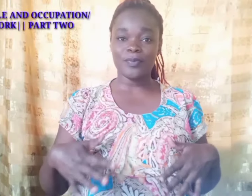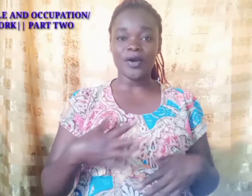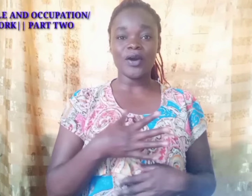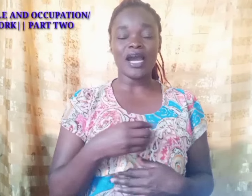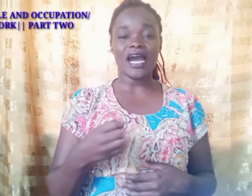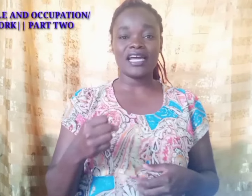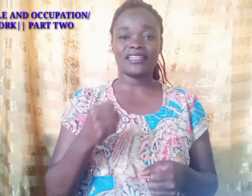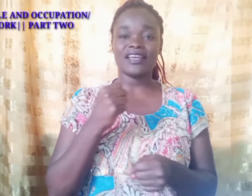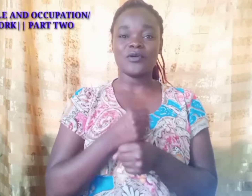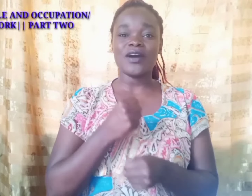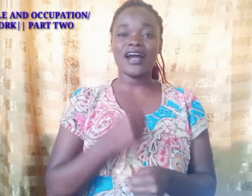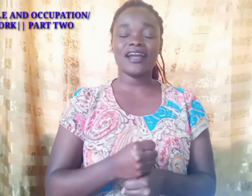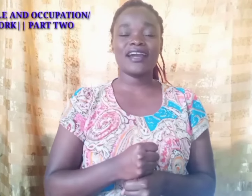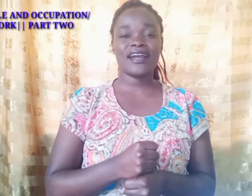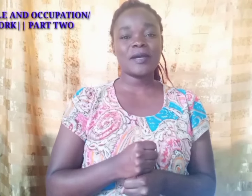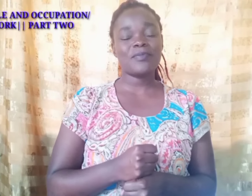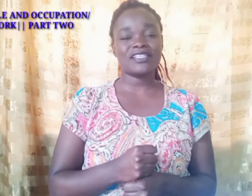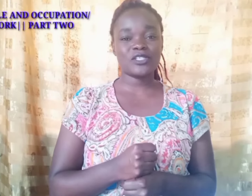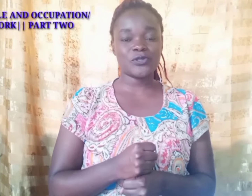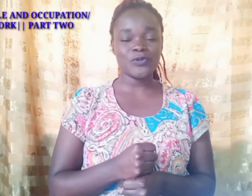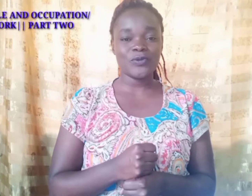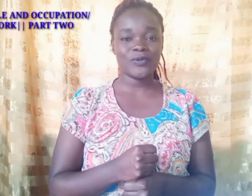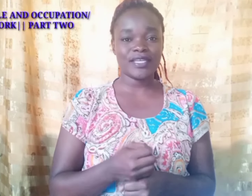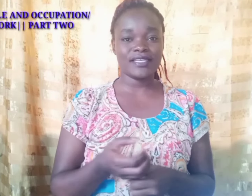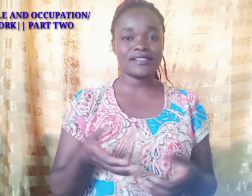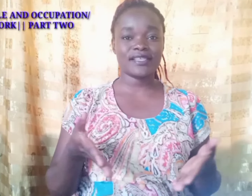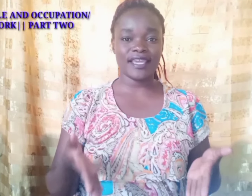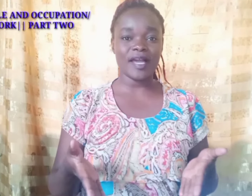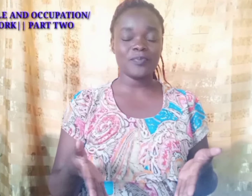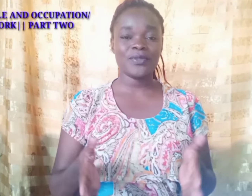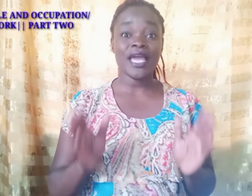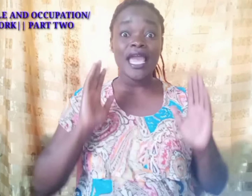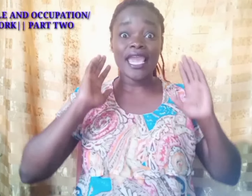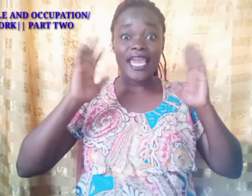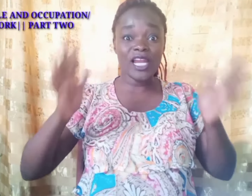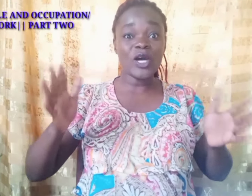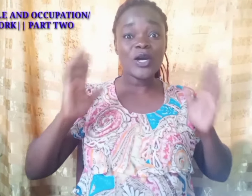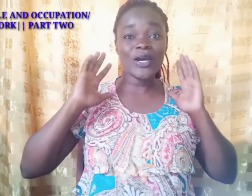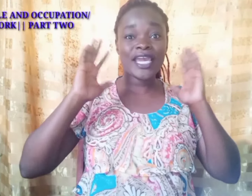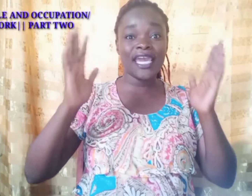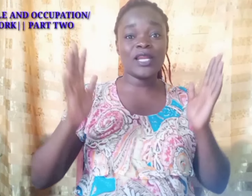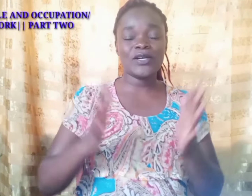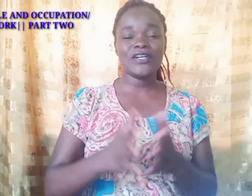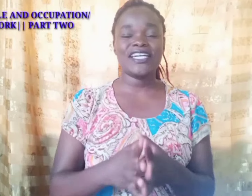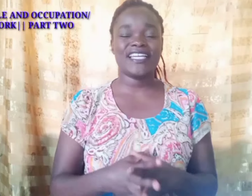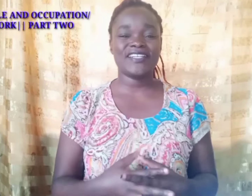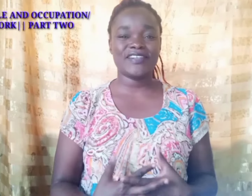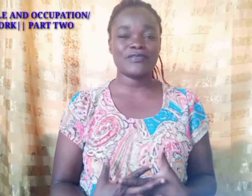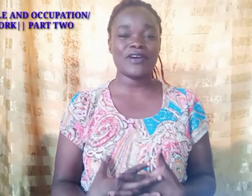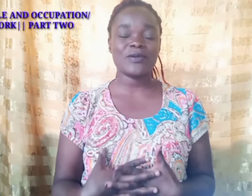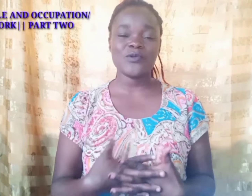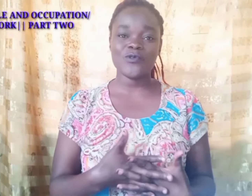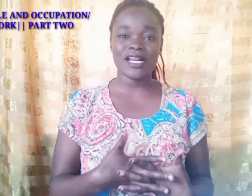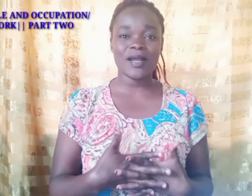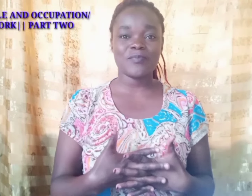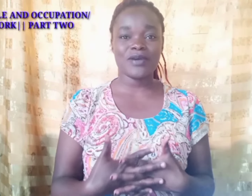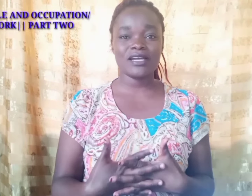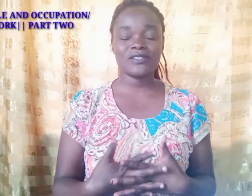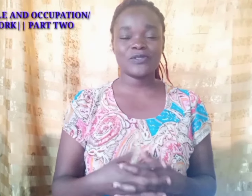People and their work, part two, it's here. Hello, hello, hello everyone. Welcome back to